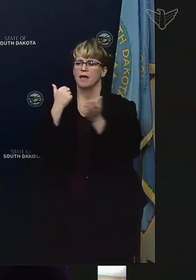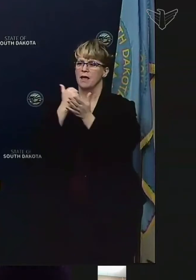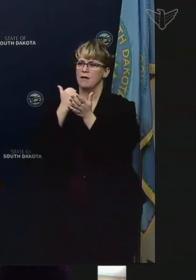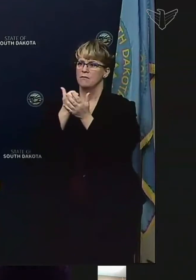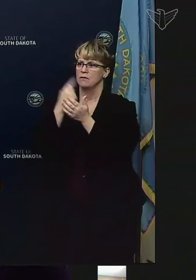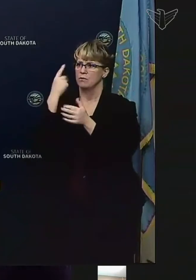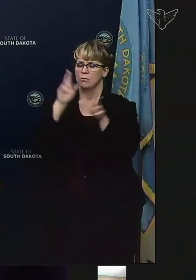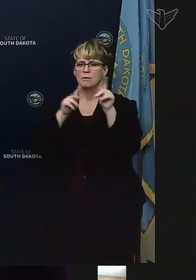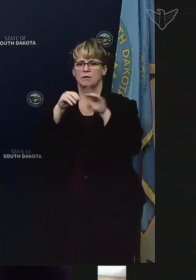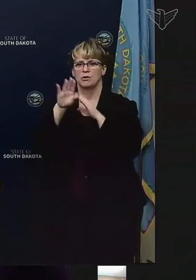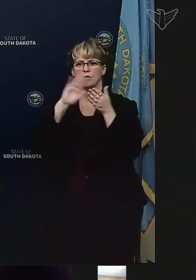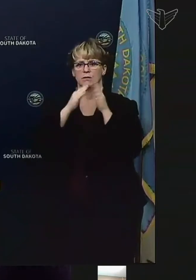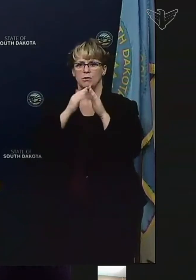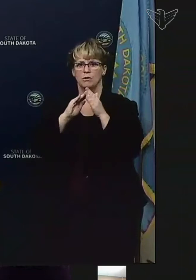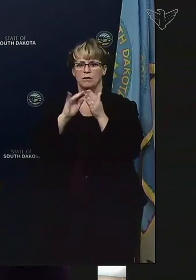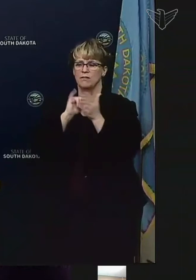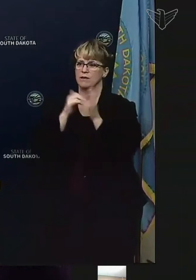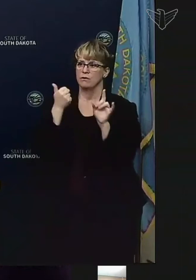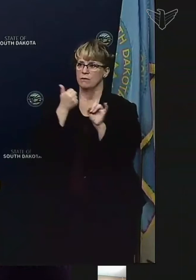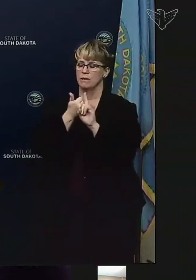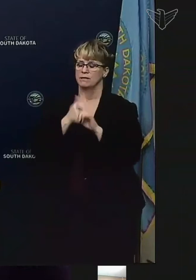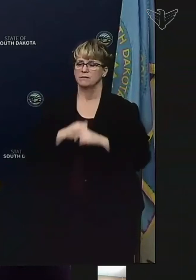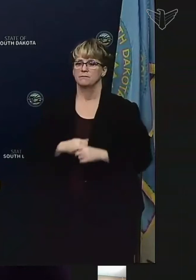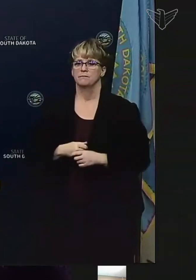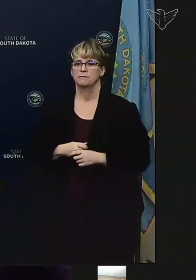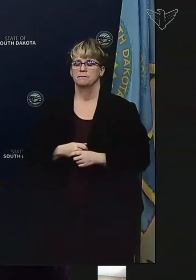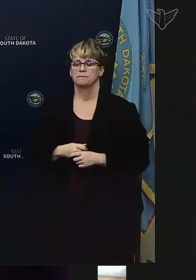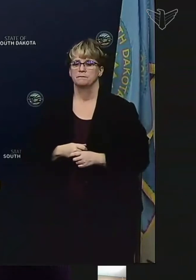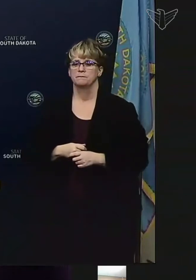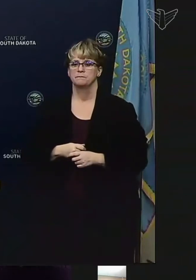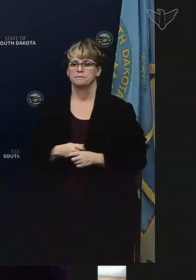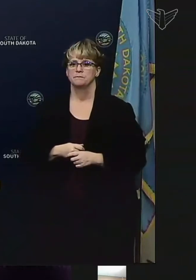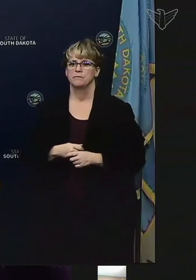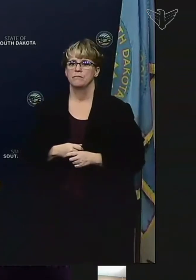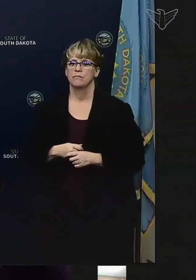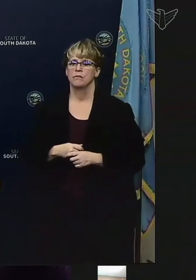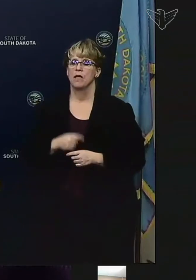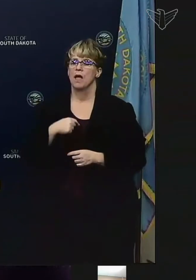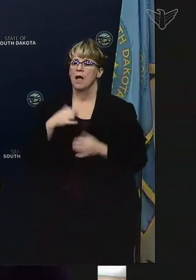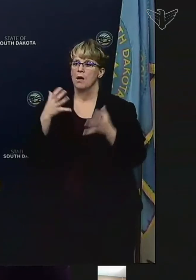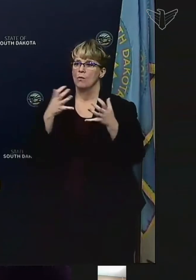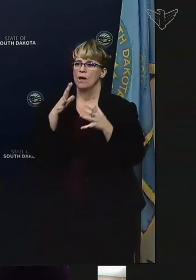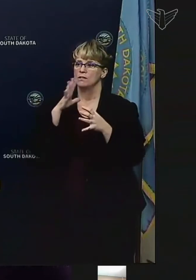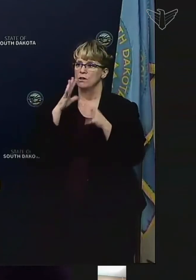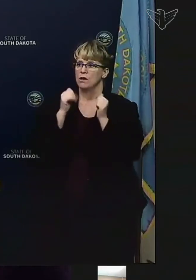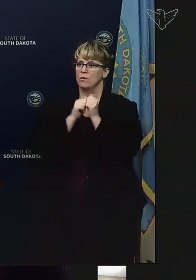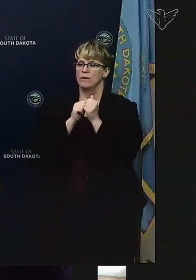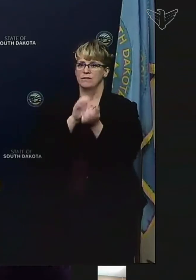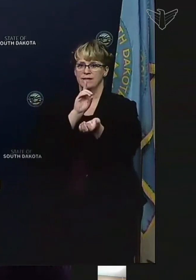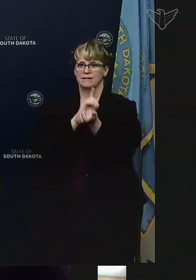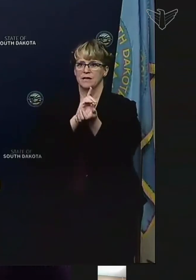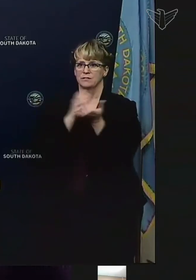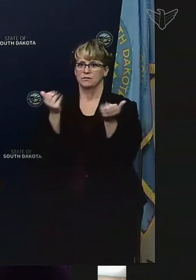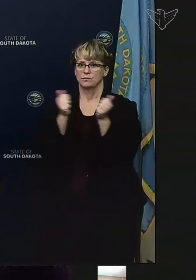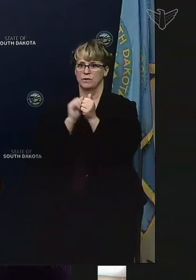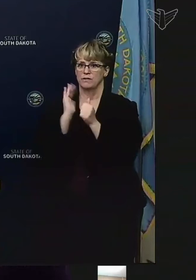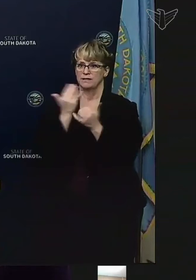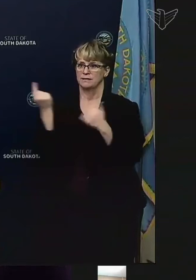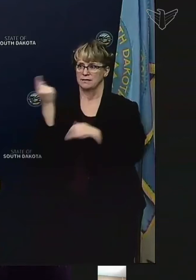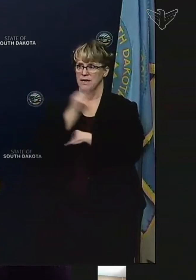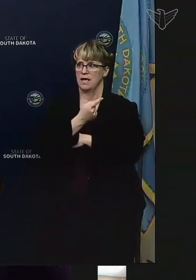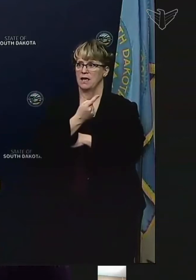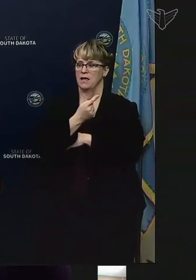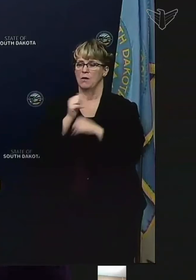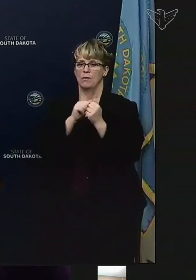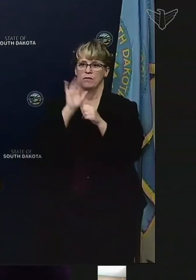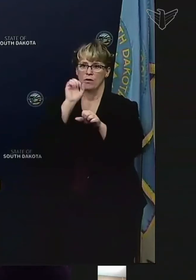those in your community that you're impacting. I do want to go to our physicians that are with us today to have them give a statement on